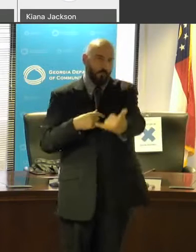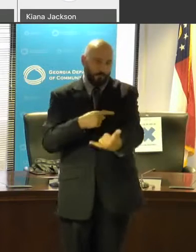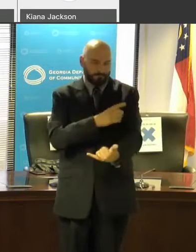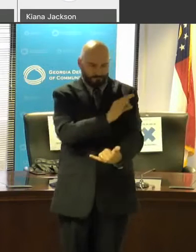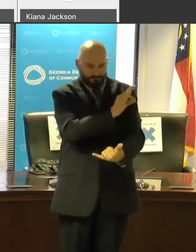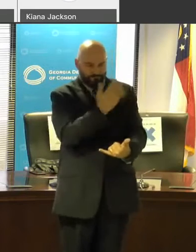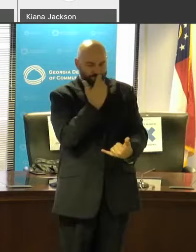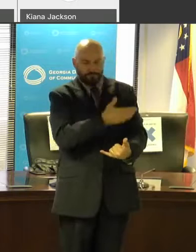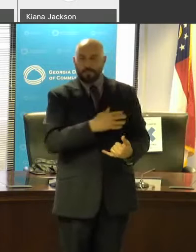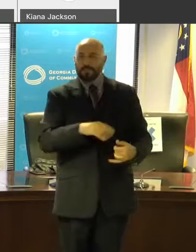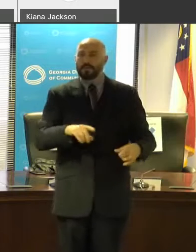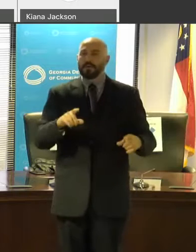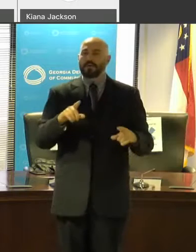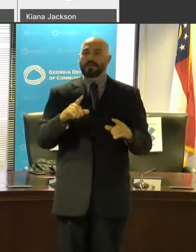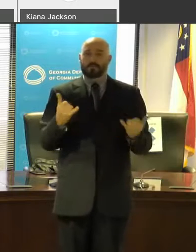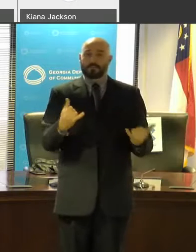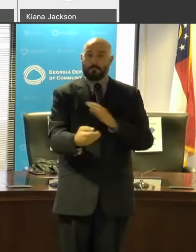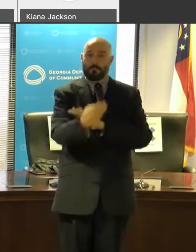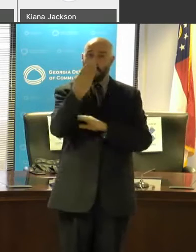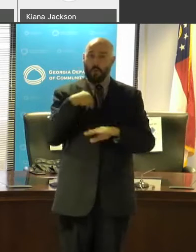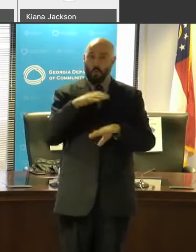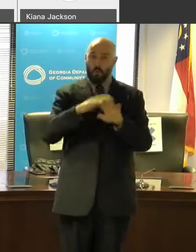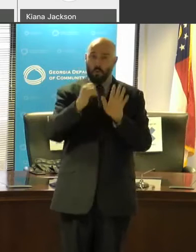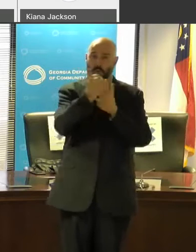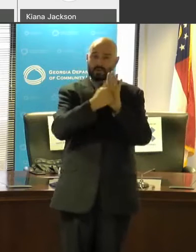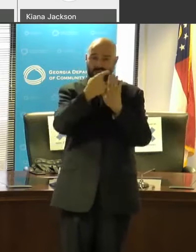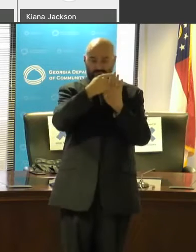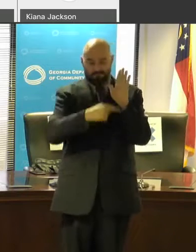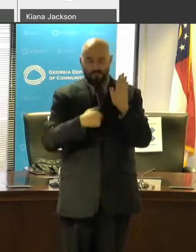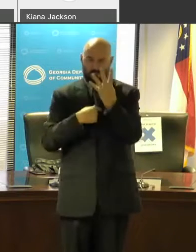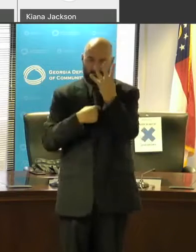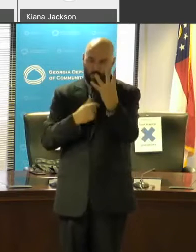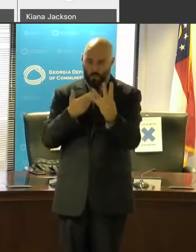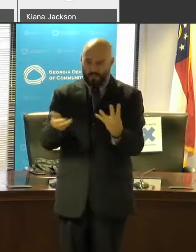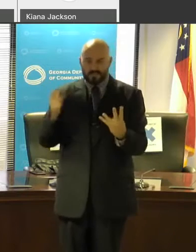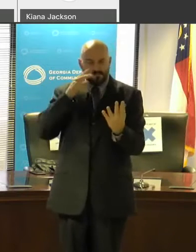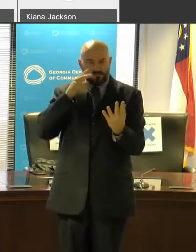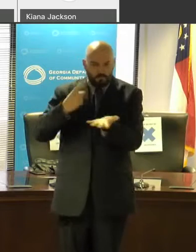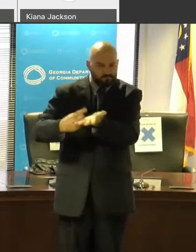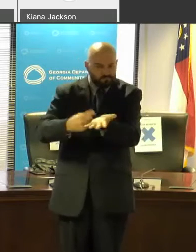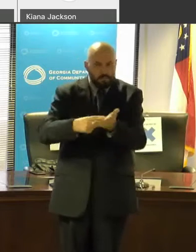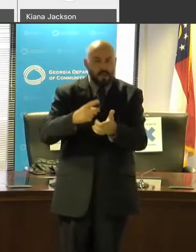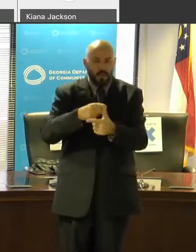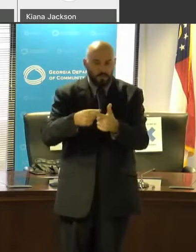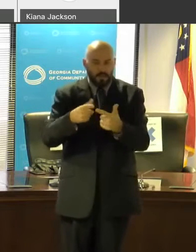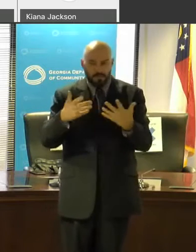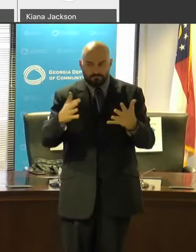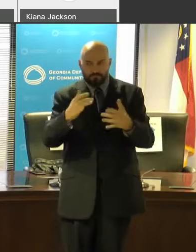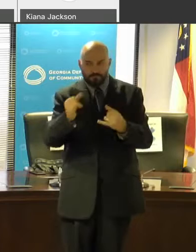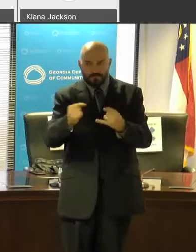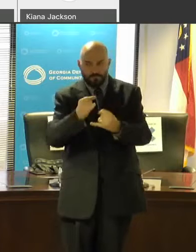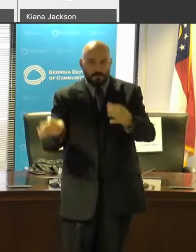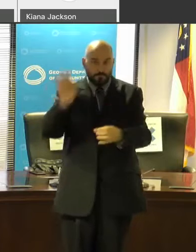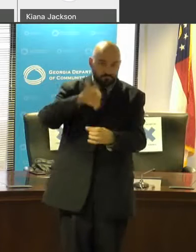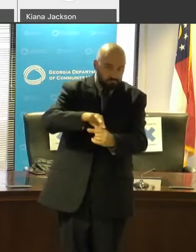4 items to review on the agenda and vote on for final approval. I remind